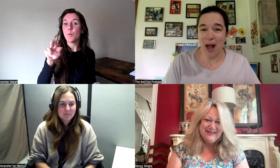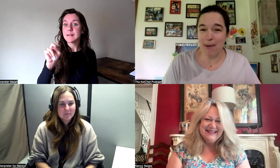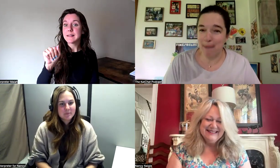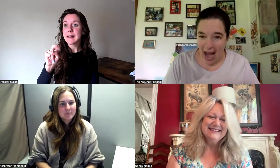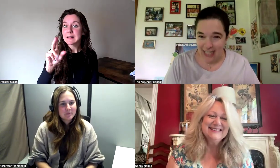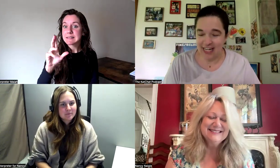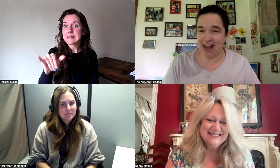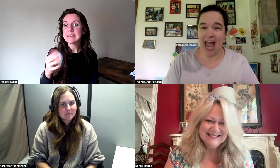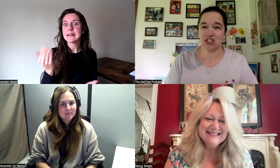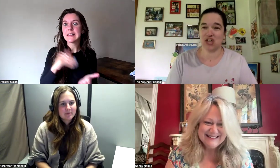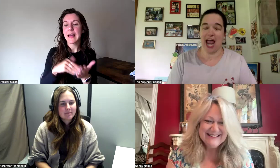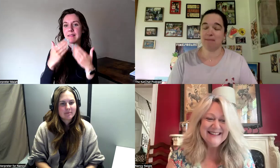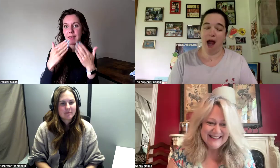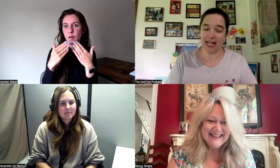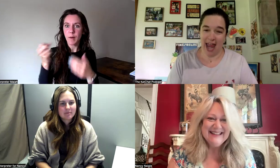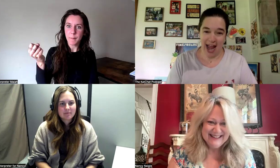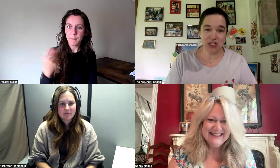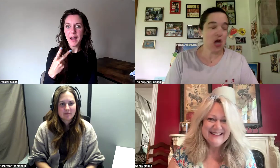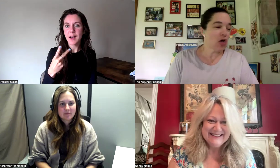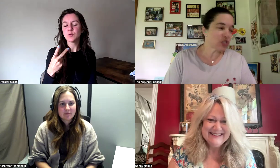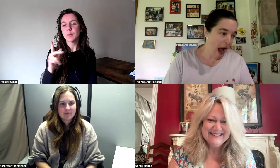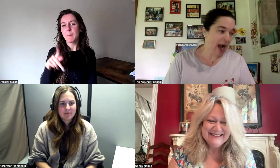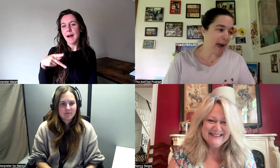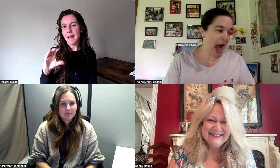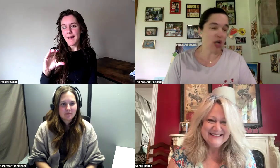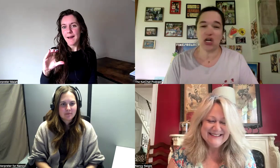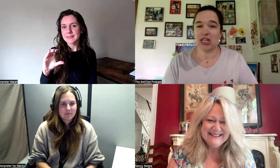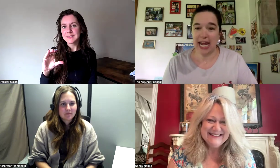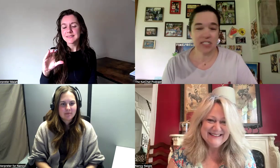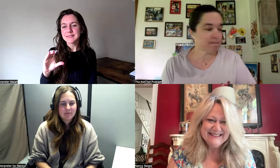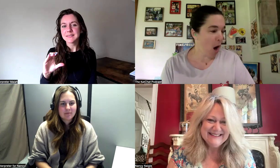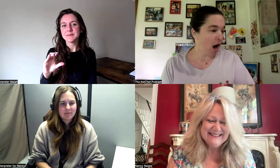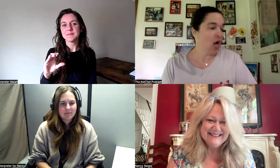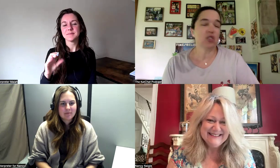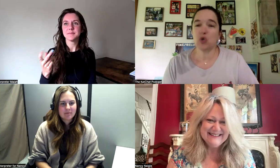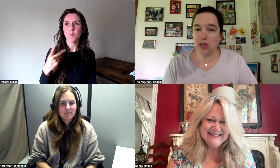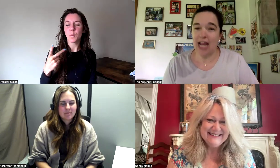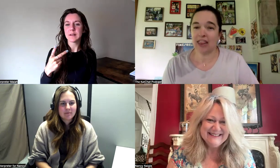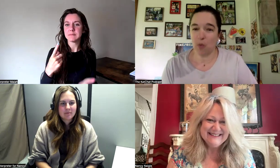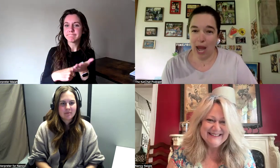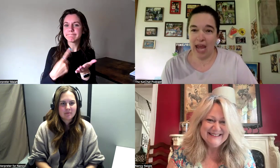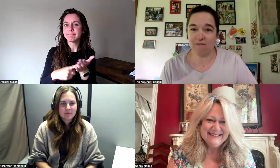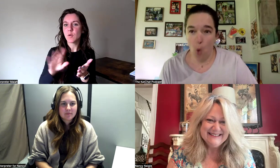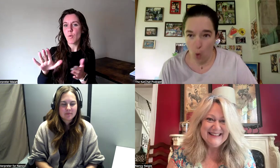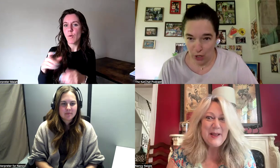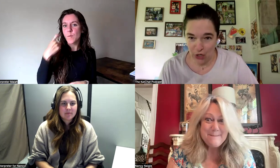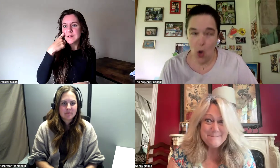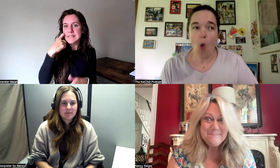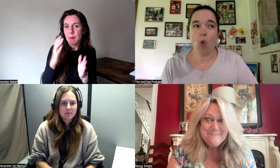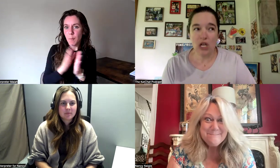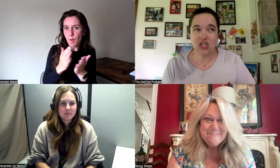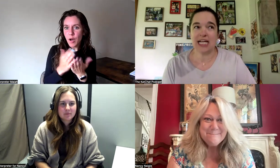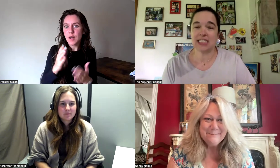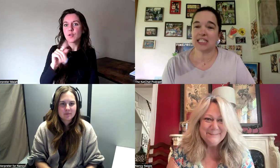thank you for coming back to the Cast Chat podcast to talk about your latest book, To Light the Way